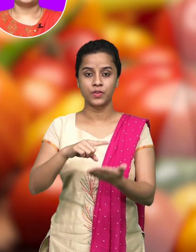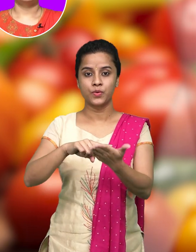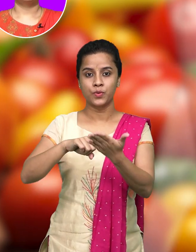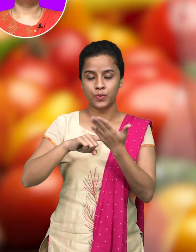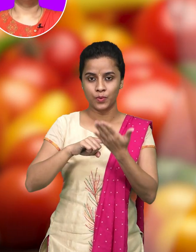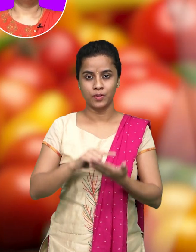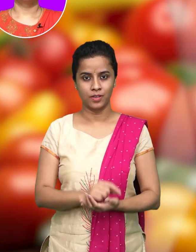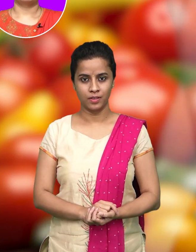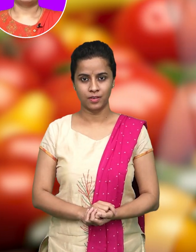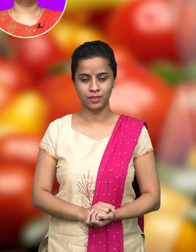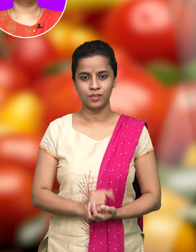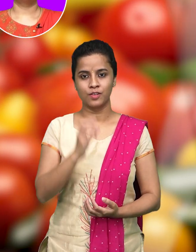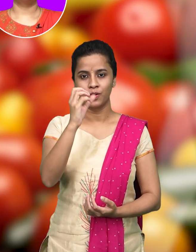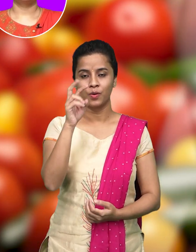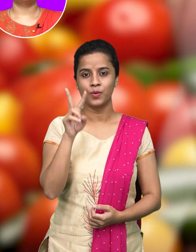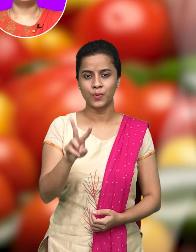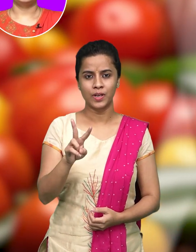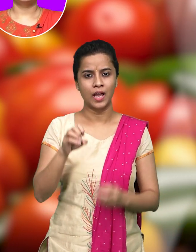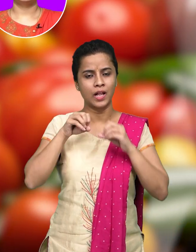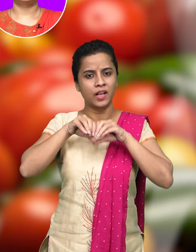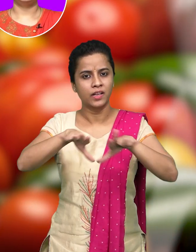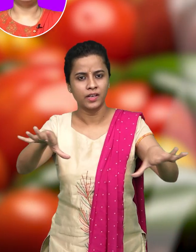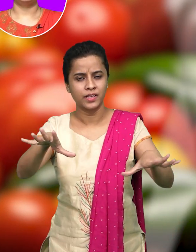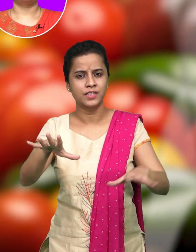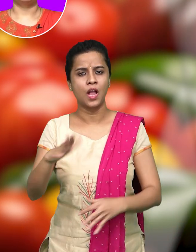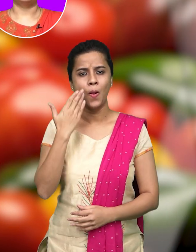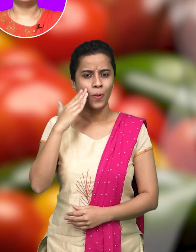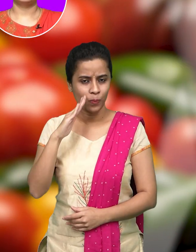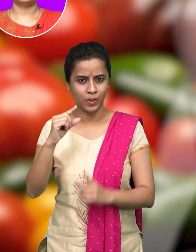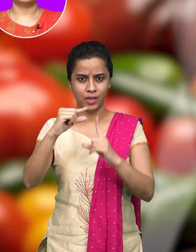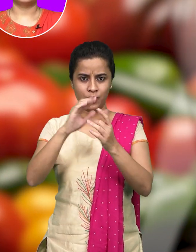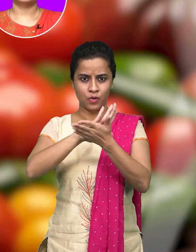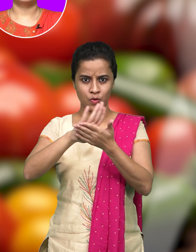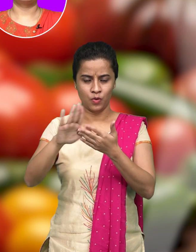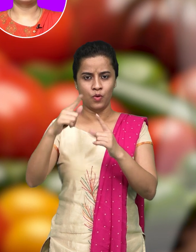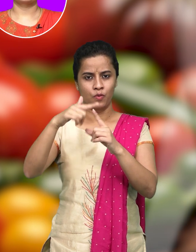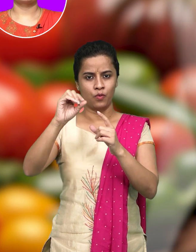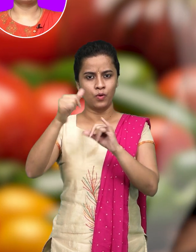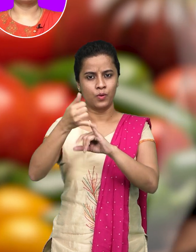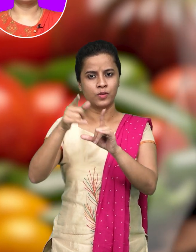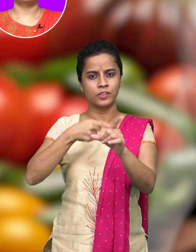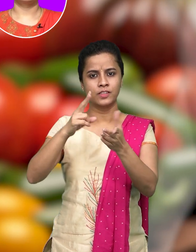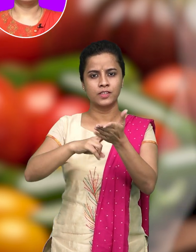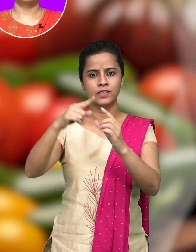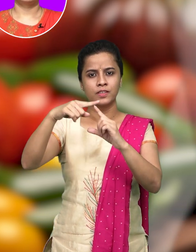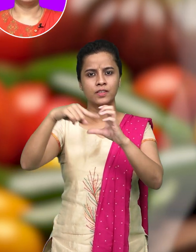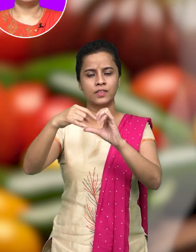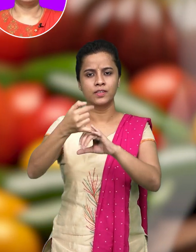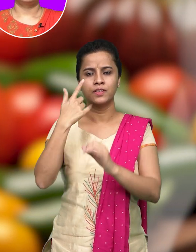show that oxygen is released during photosynthesis.